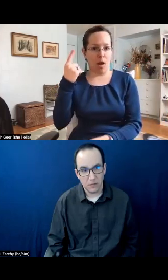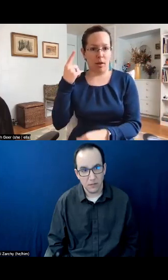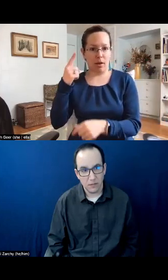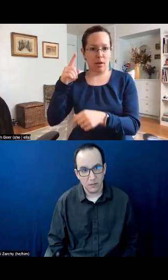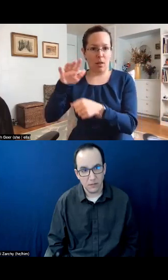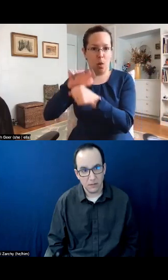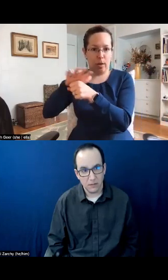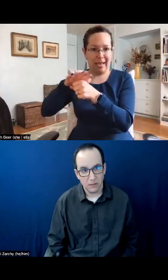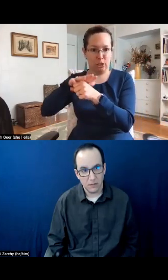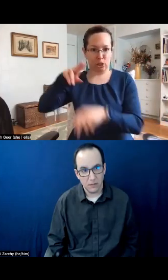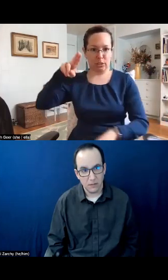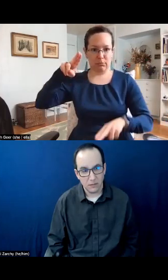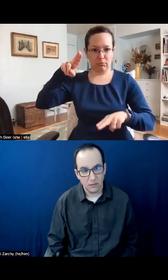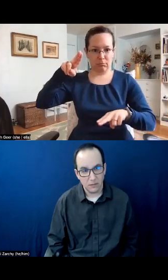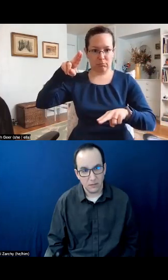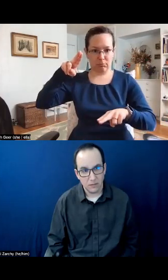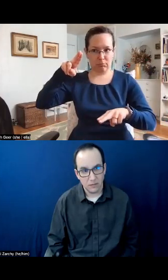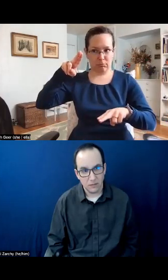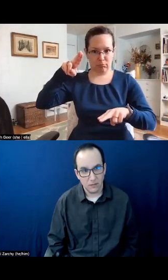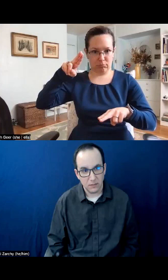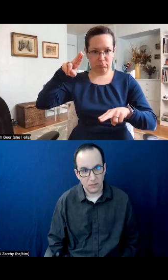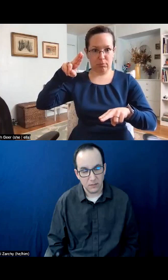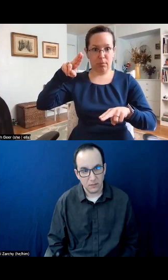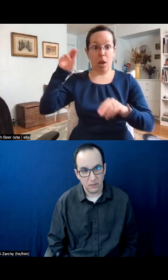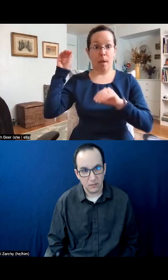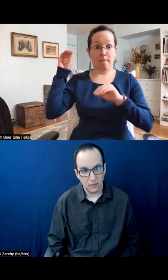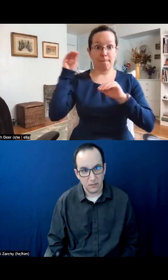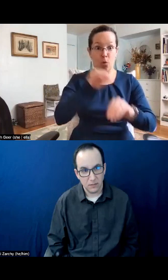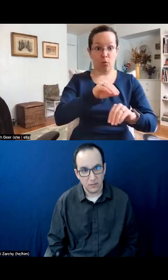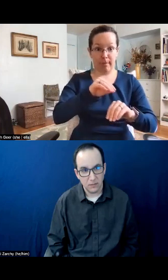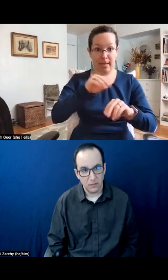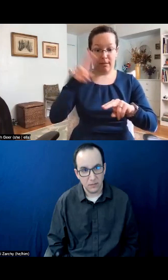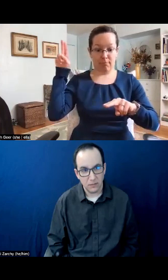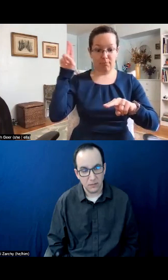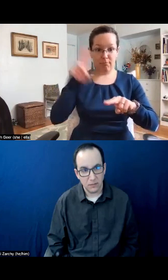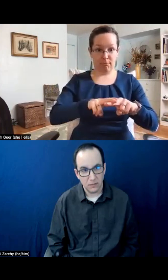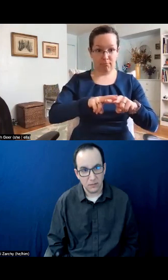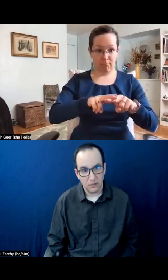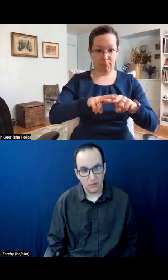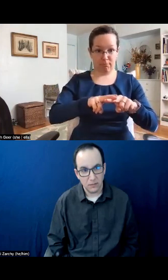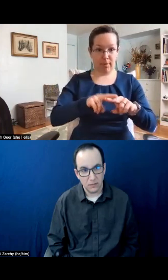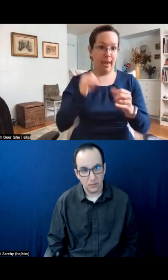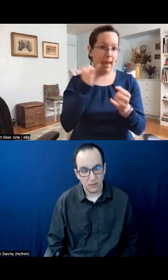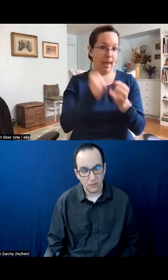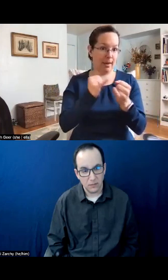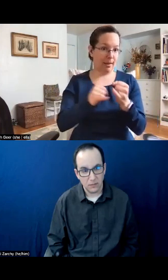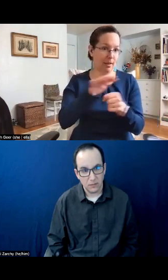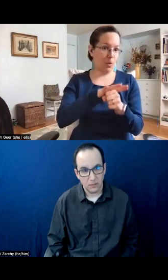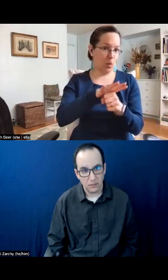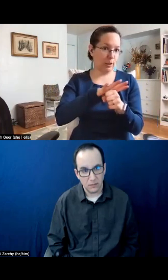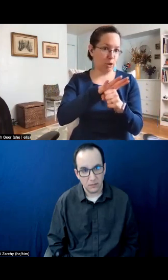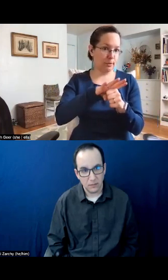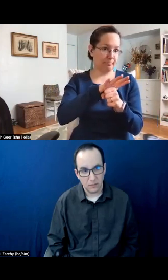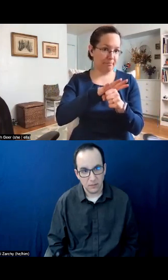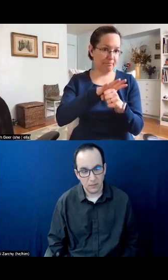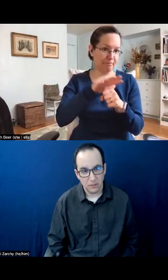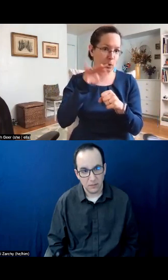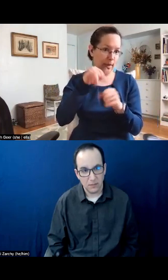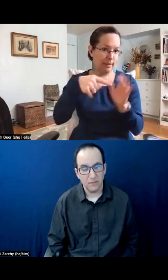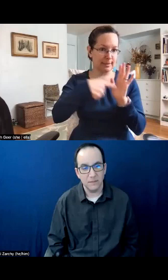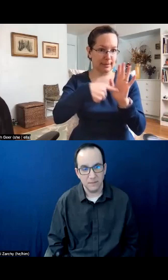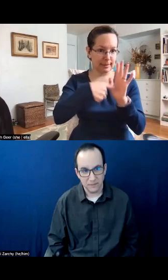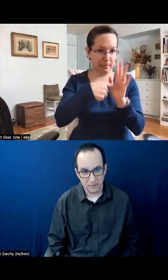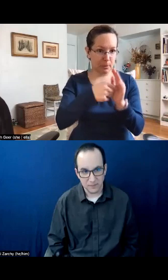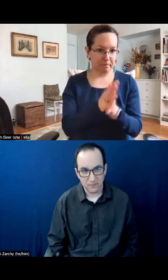So that would go back to our LML, one location. Then we have the M, the movement, and it ends